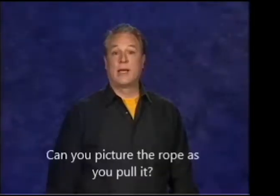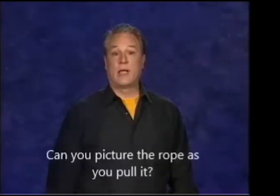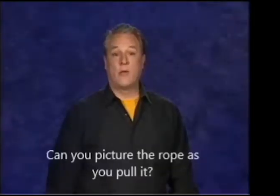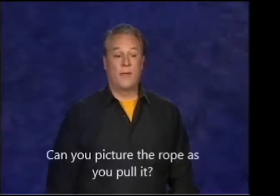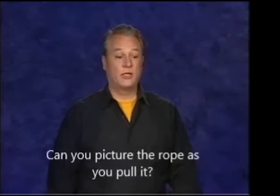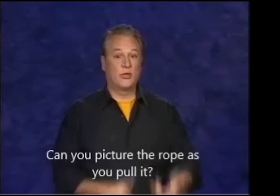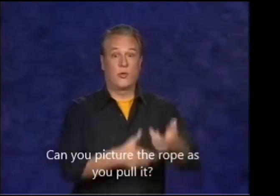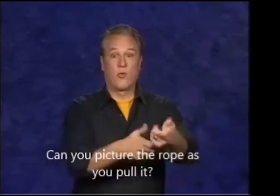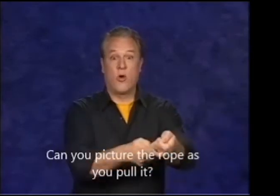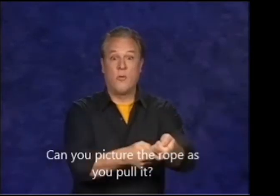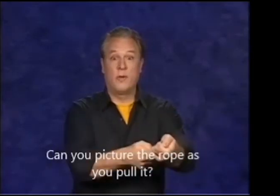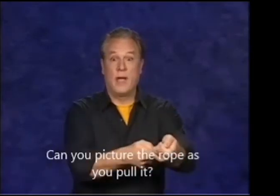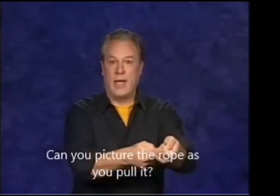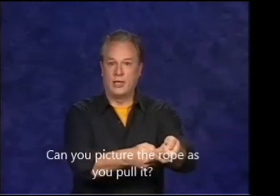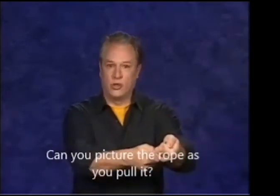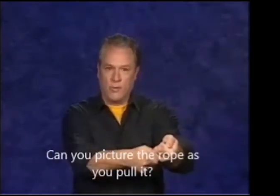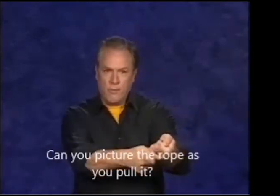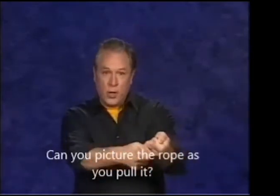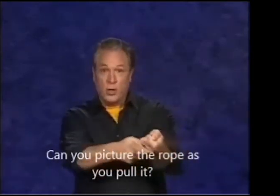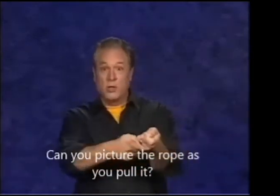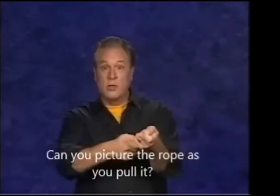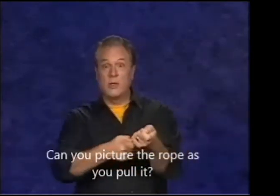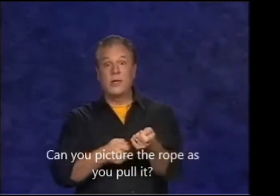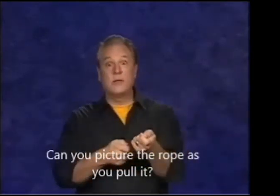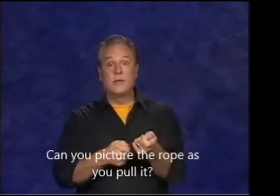Can you picture the rope as you pull it?